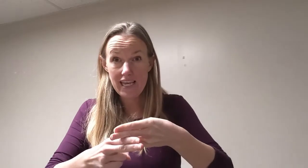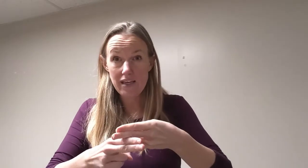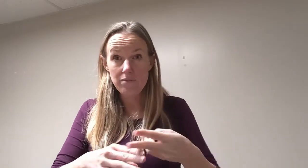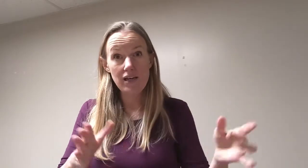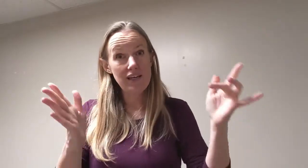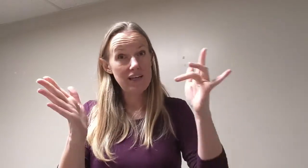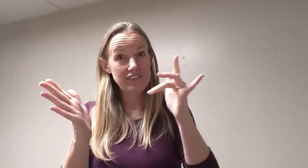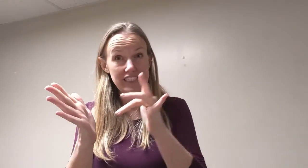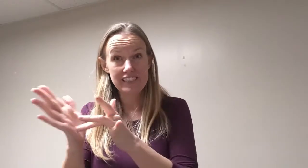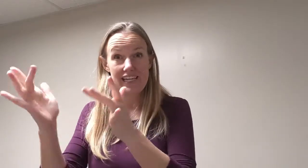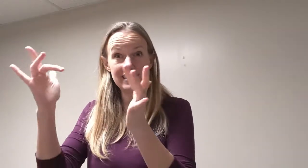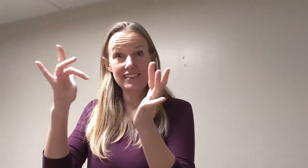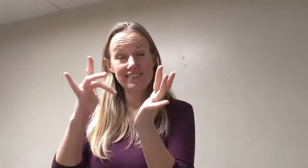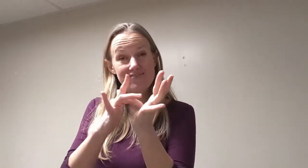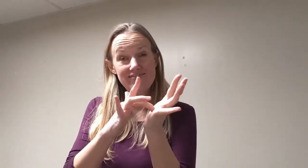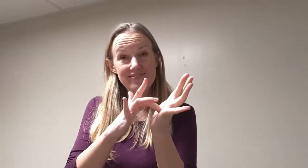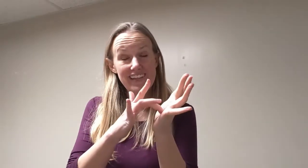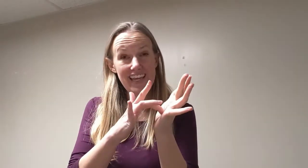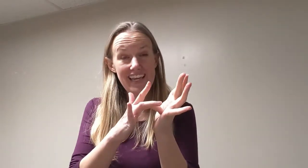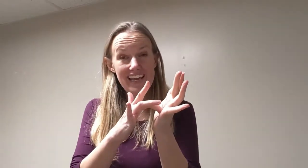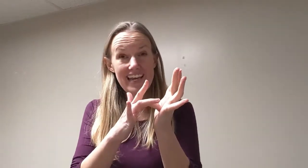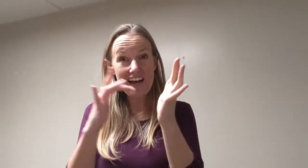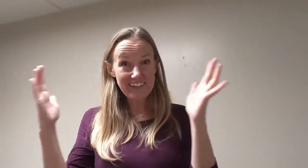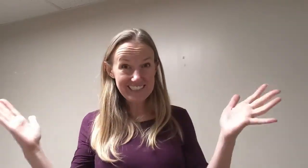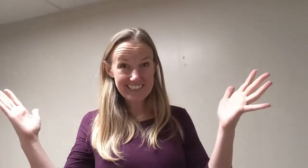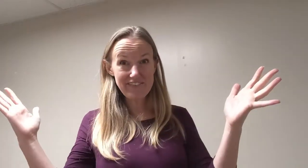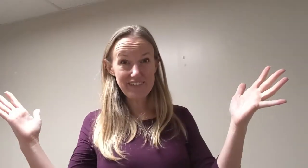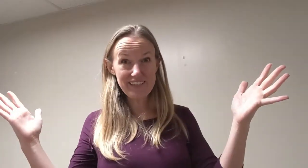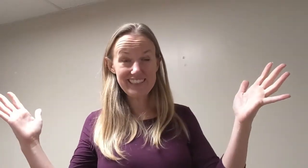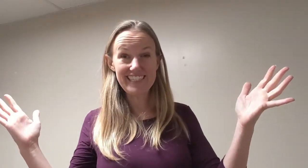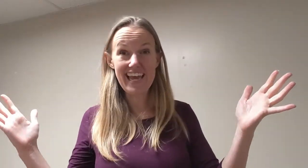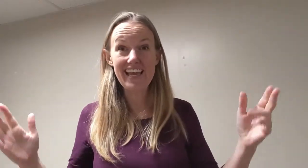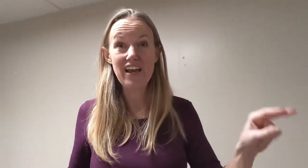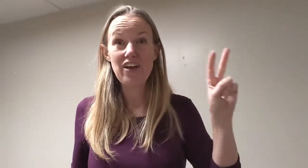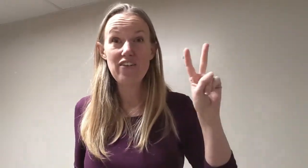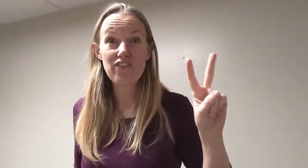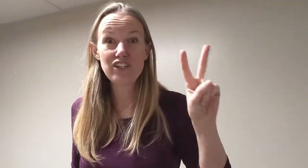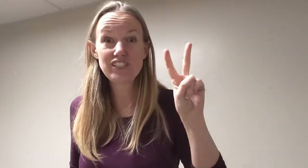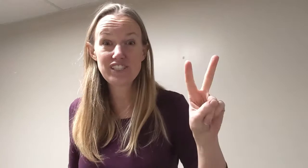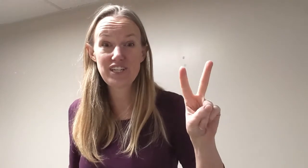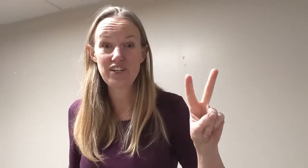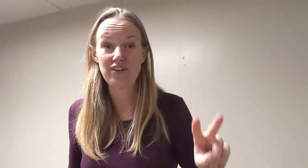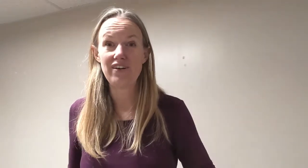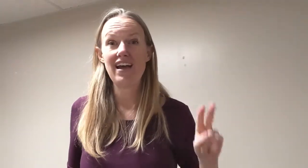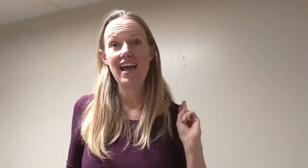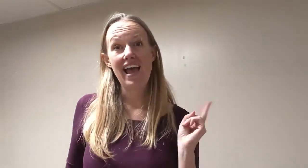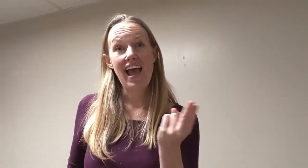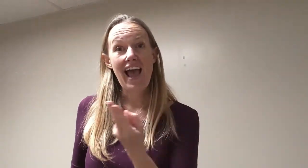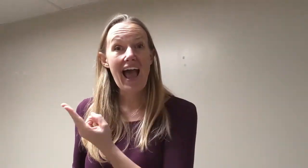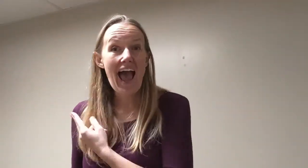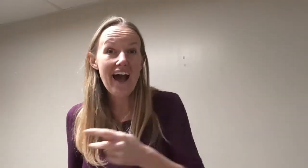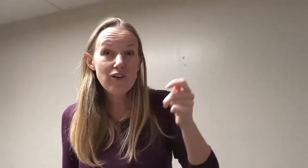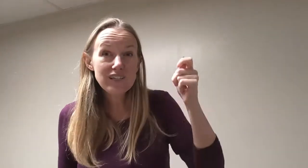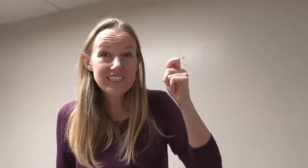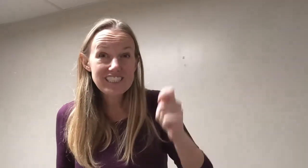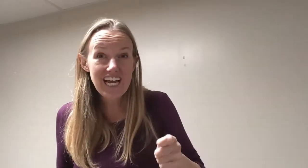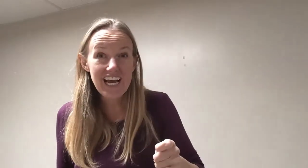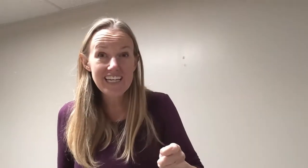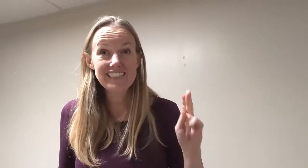name of Jesus. Okay, and now on to stuff we learned today. Verse 2. Our judge